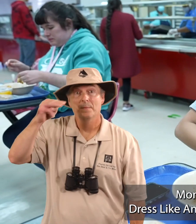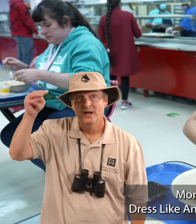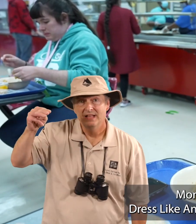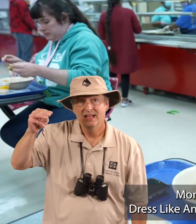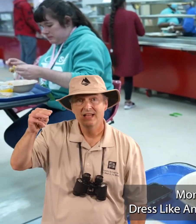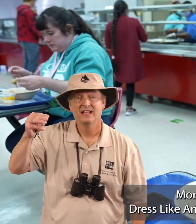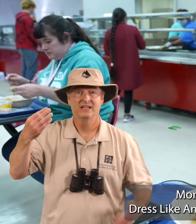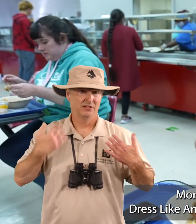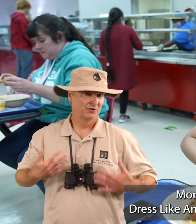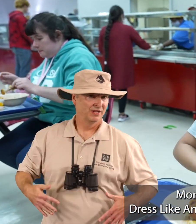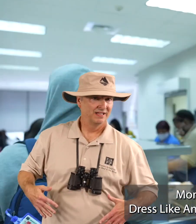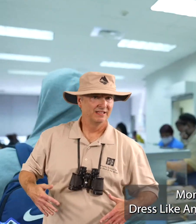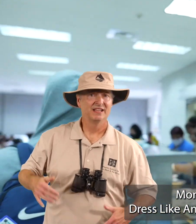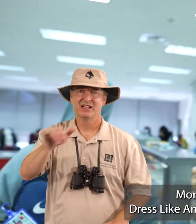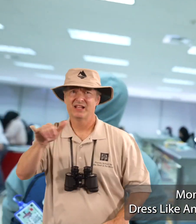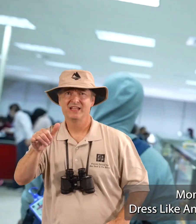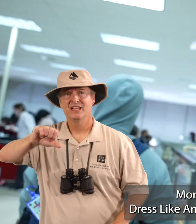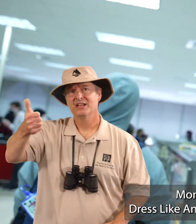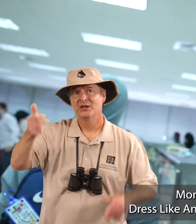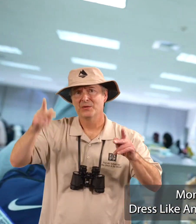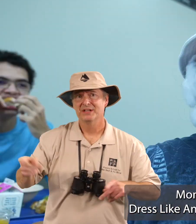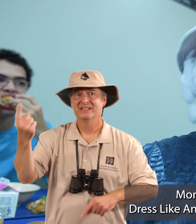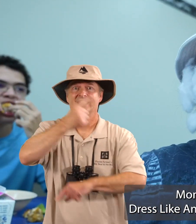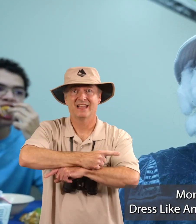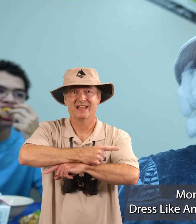Monday was Dressed Like Another Person Day.